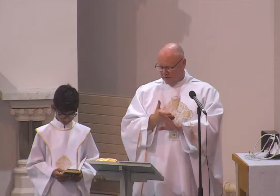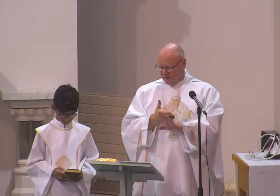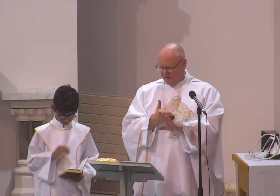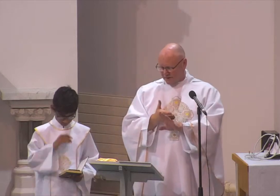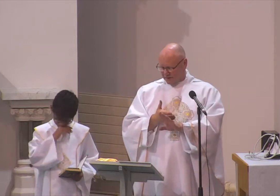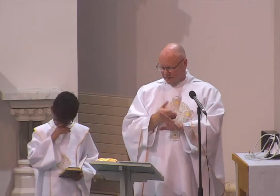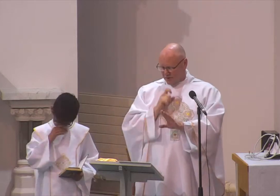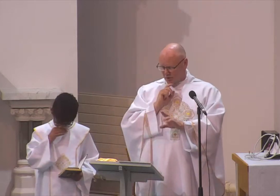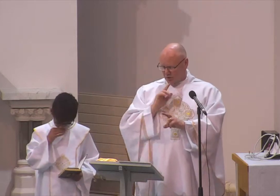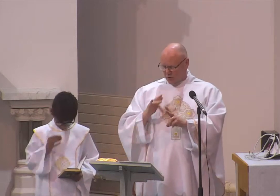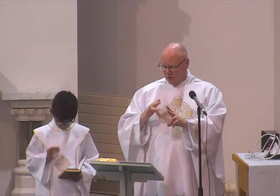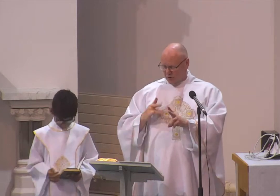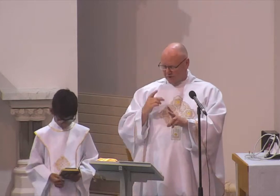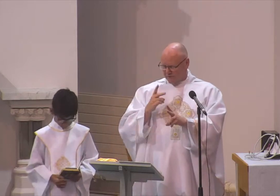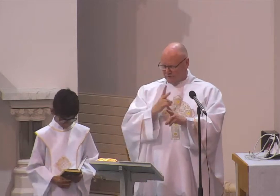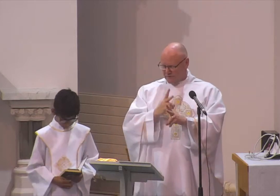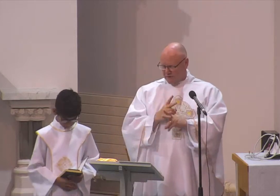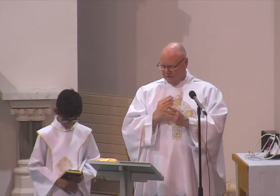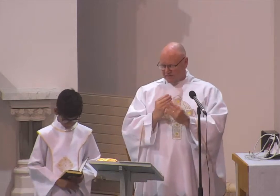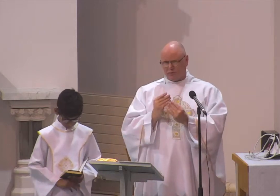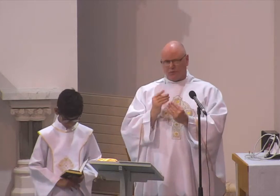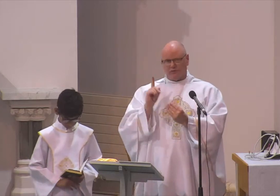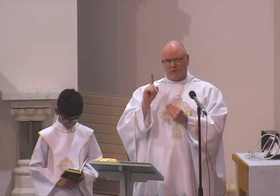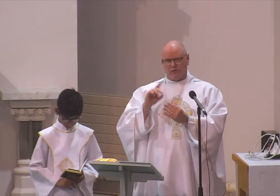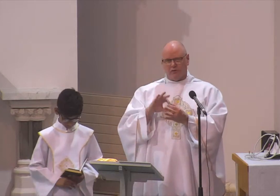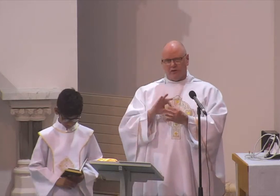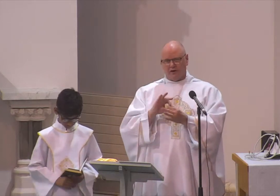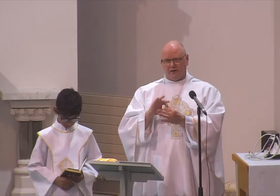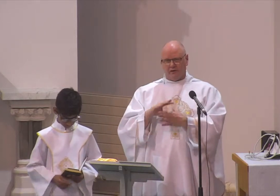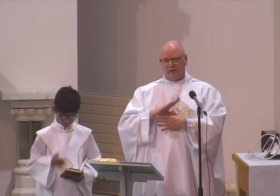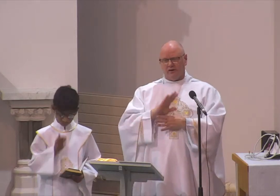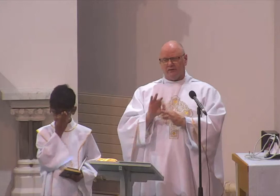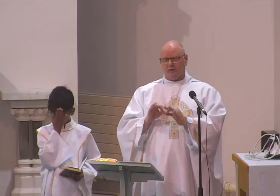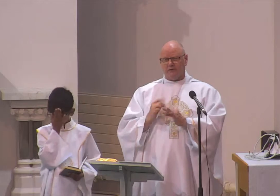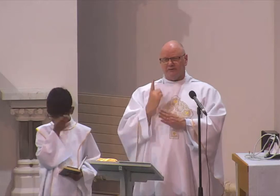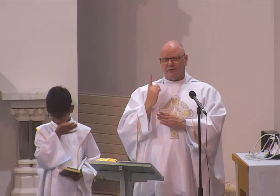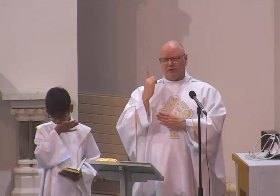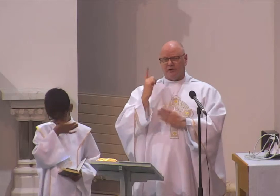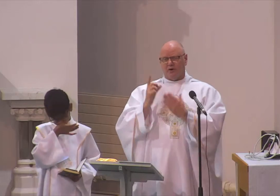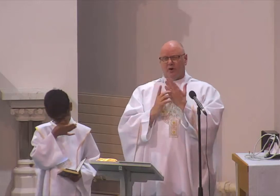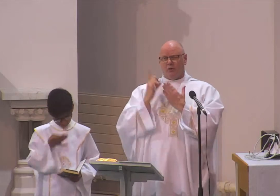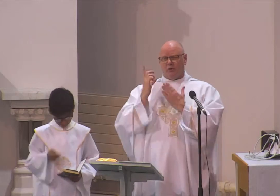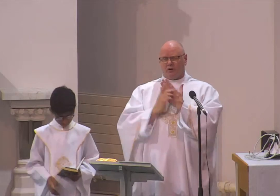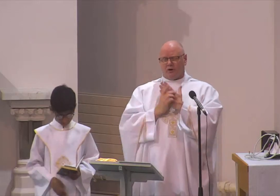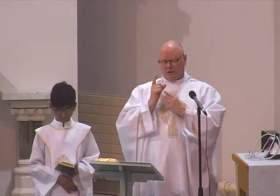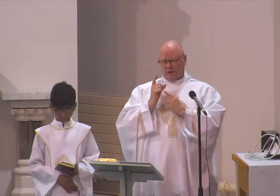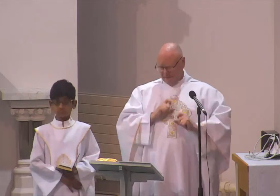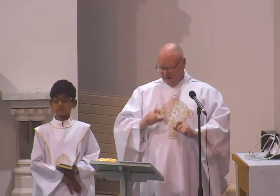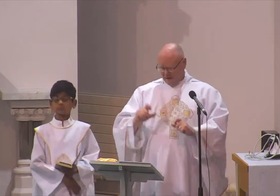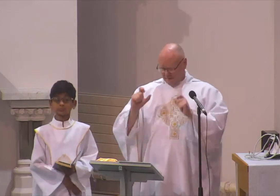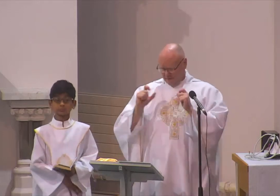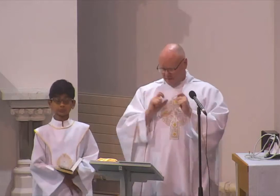Son, who lives and reigns with you in the unity of the Holy Spirit, one God for ever and